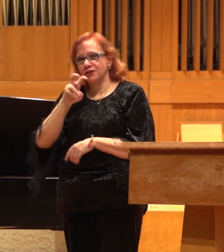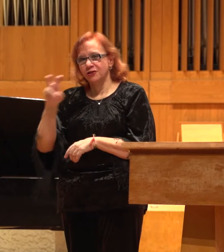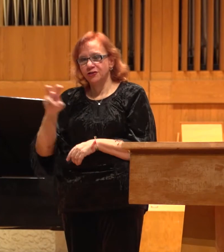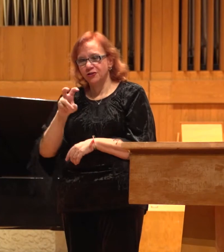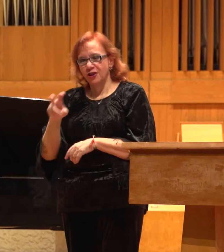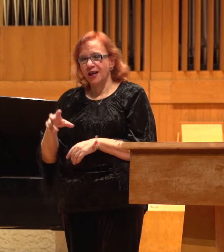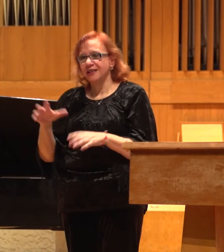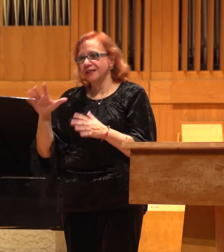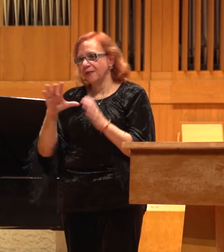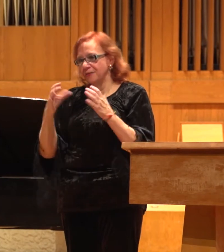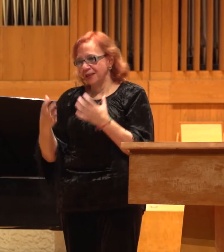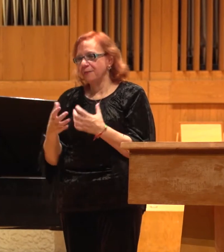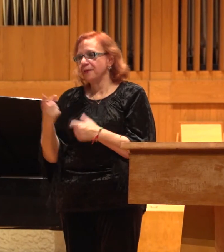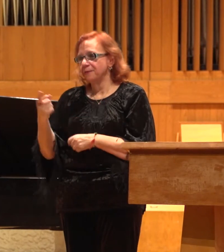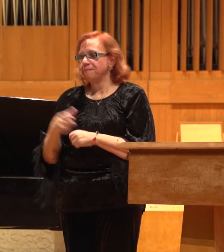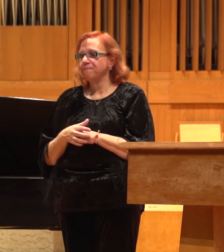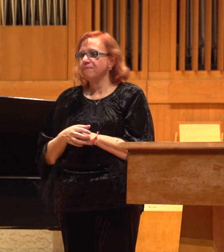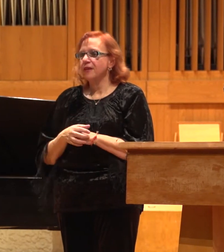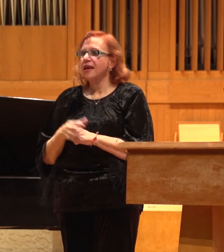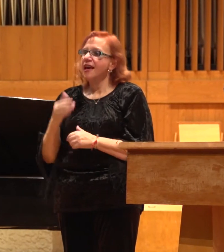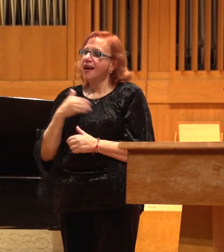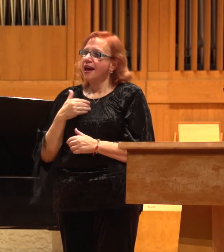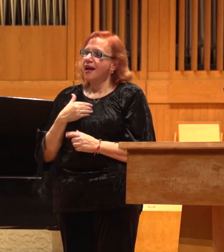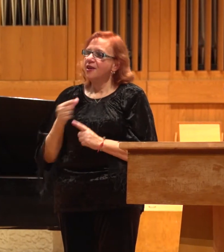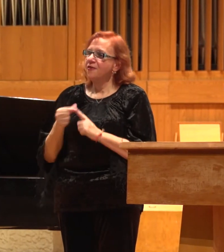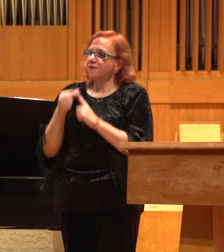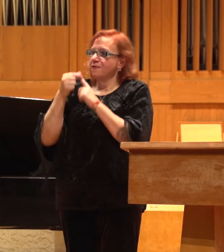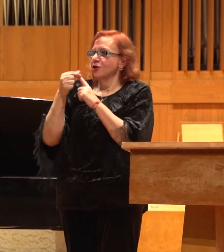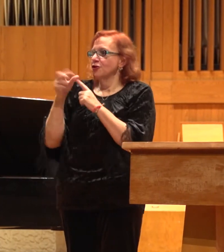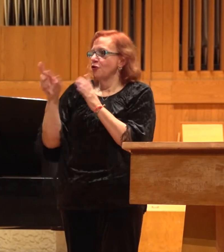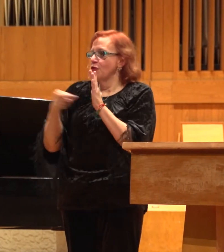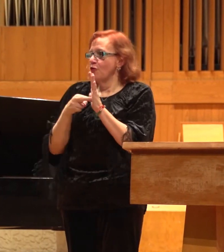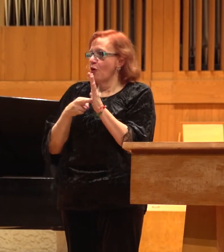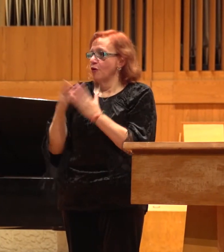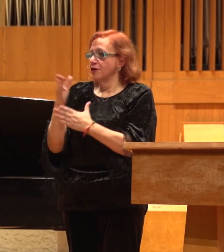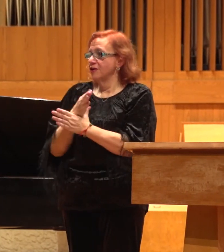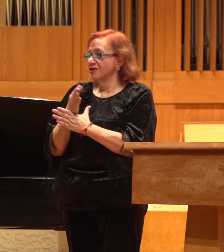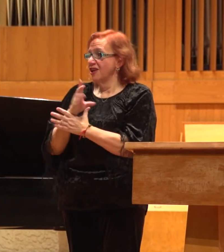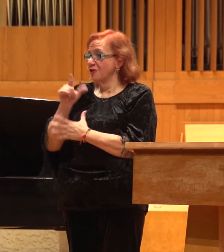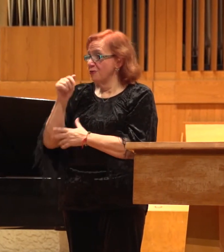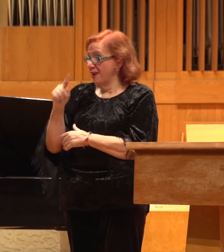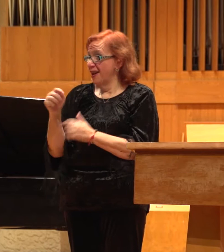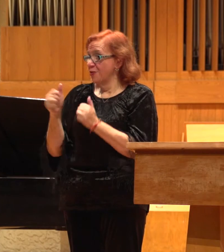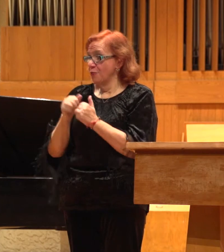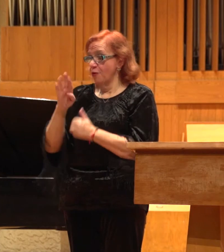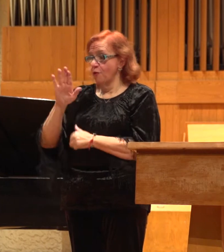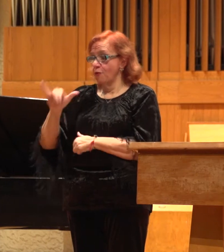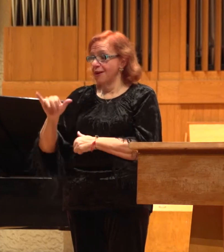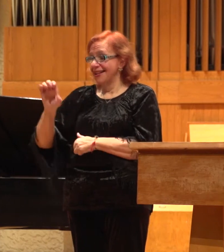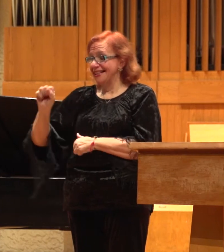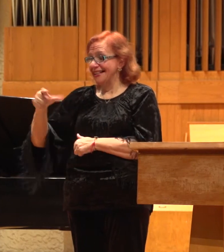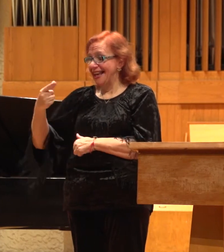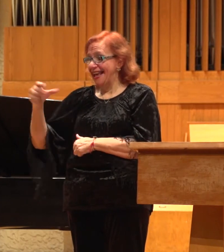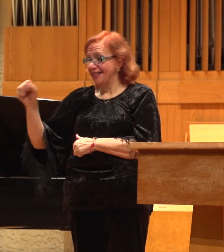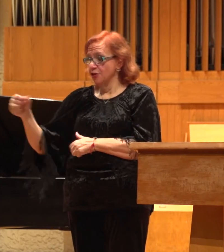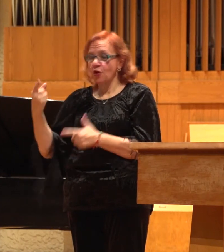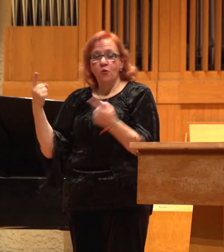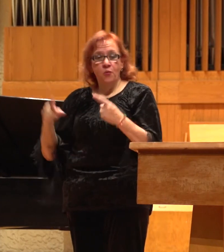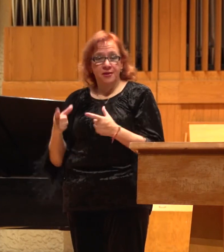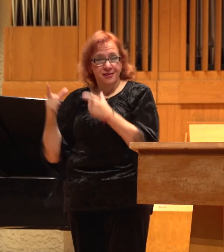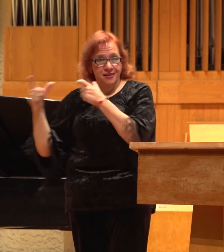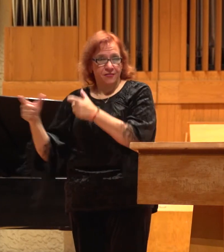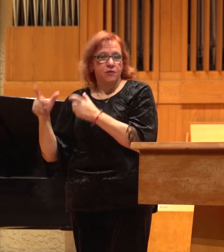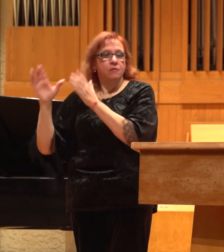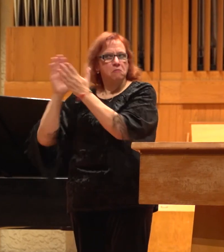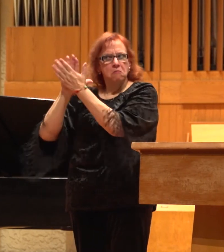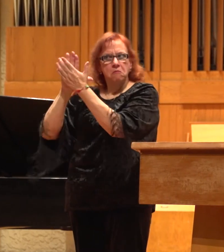He was honored to have a feature role, sharing a duet with Ricky Skaggs when Mr. Skaggs was awarded the